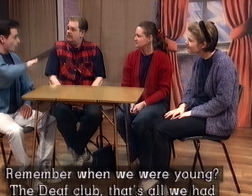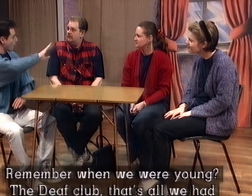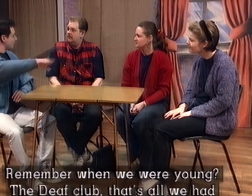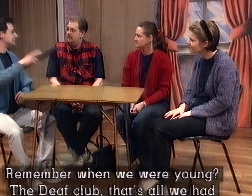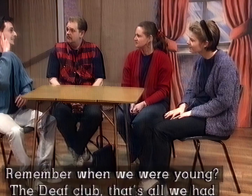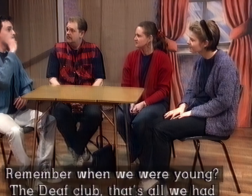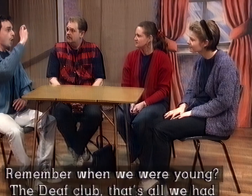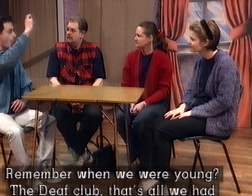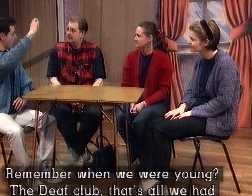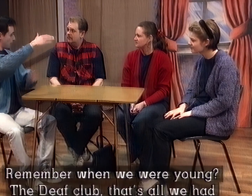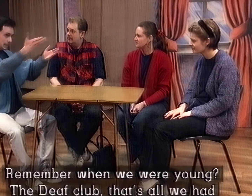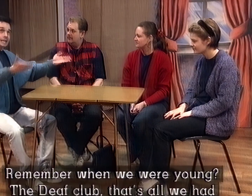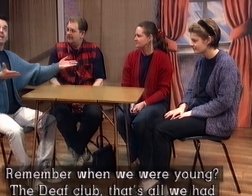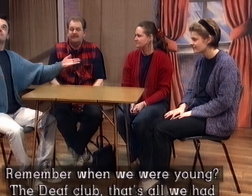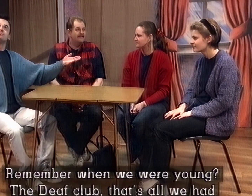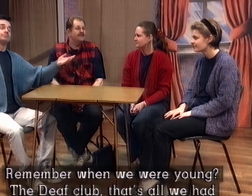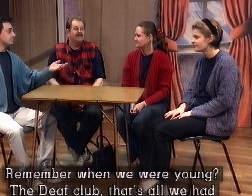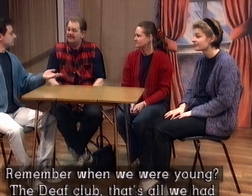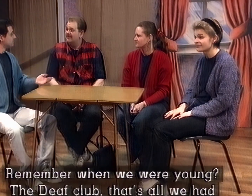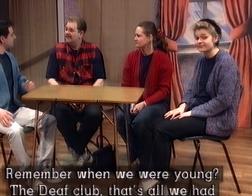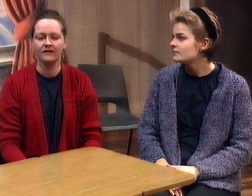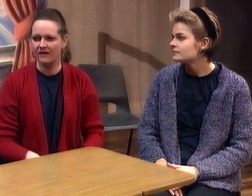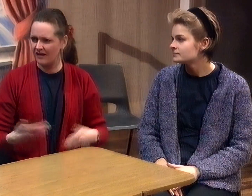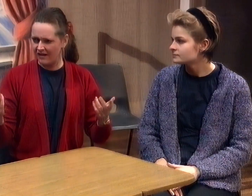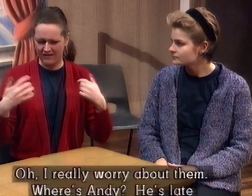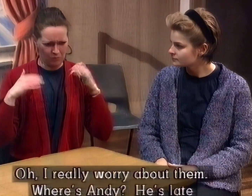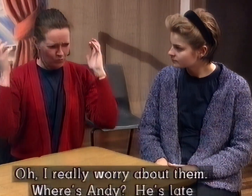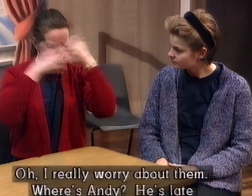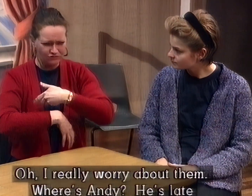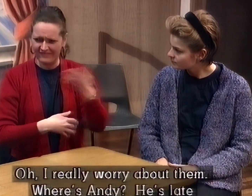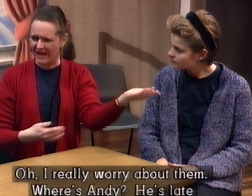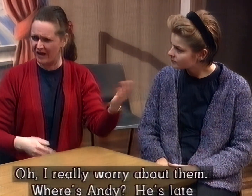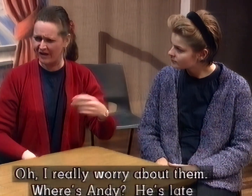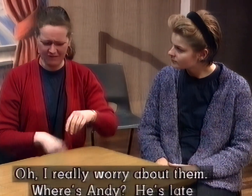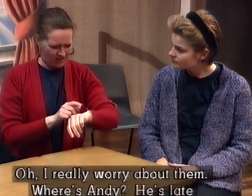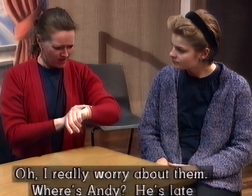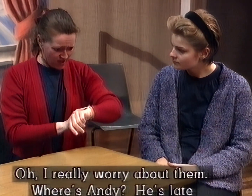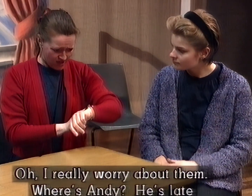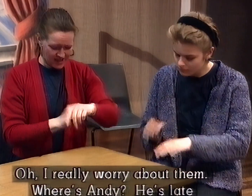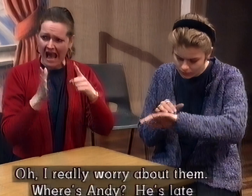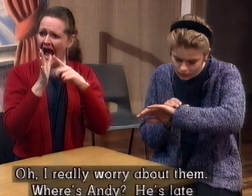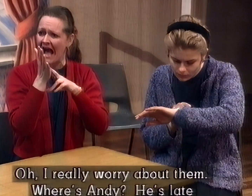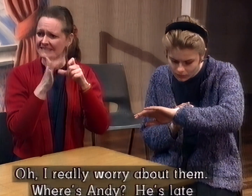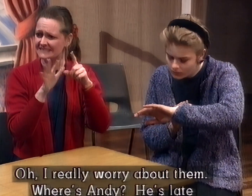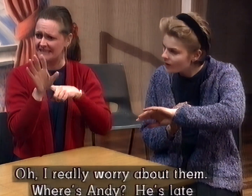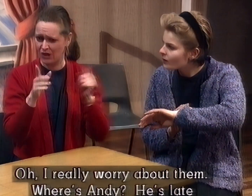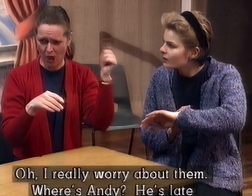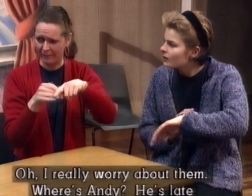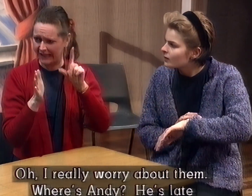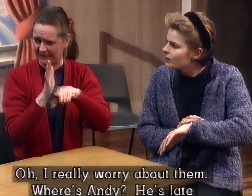young? The Deaf Club, that's all we had. I really worry about them. Where's Andy?